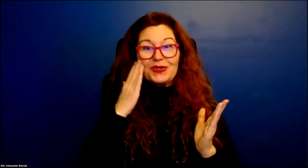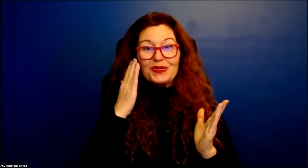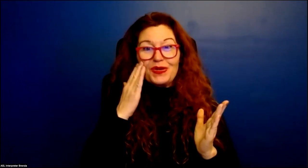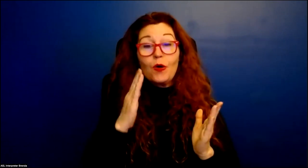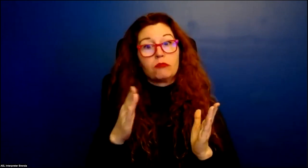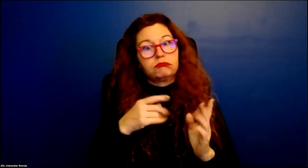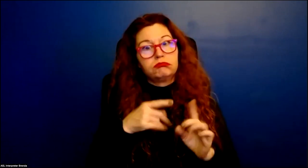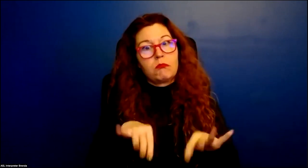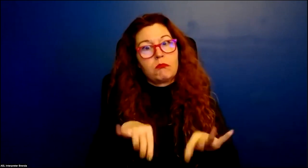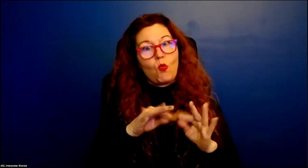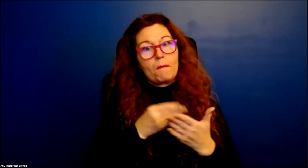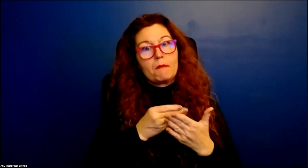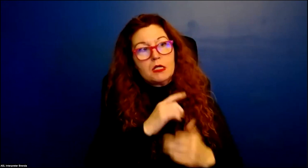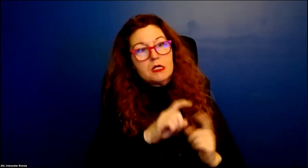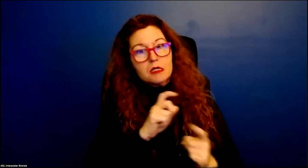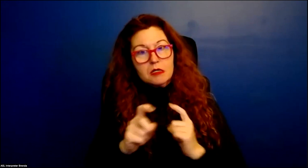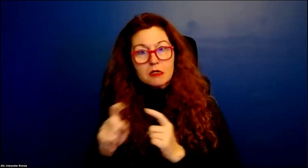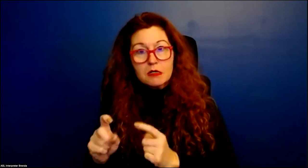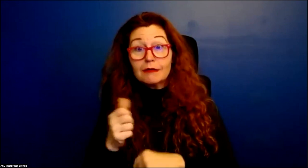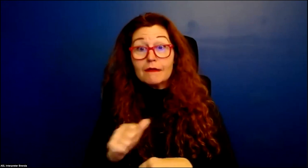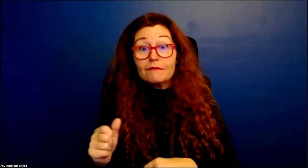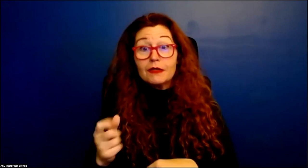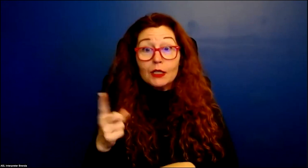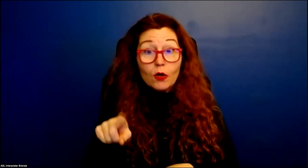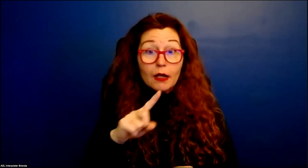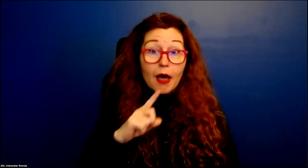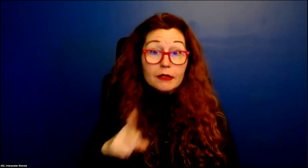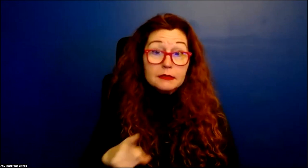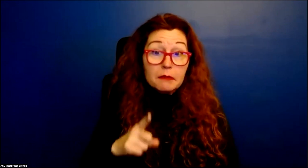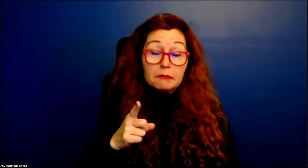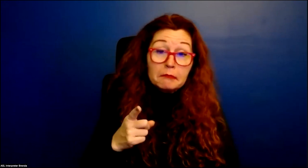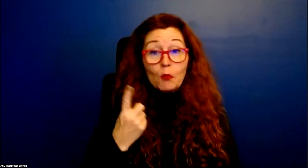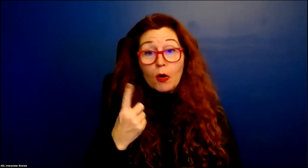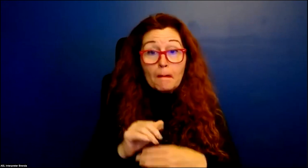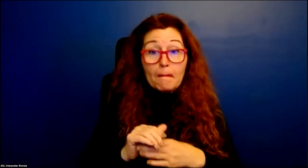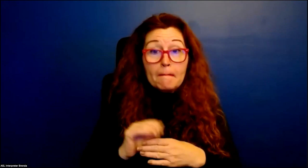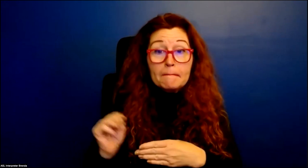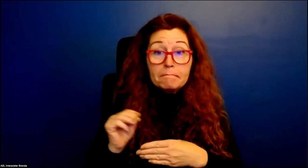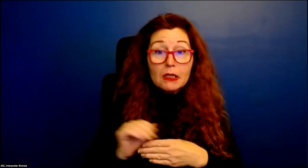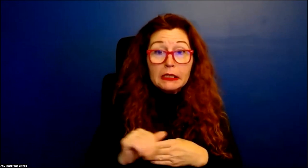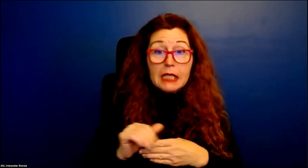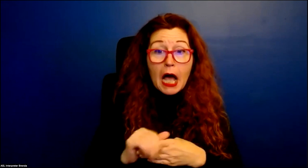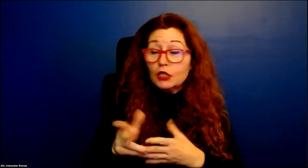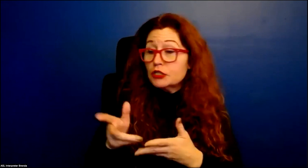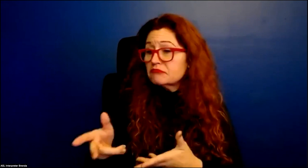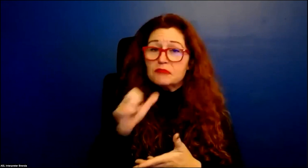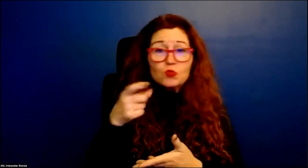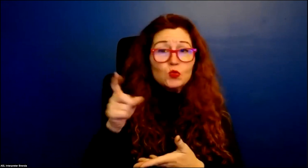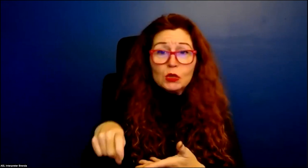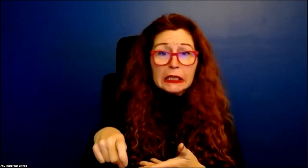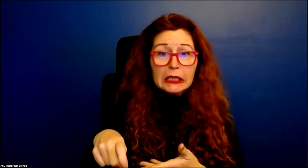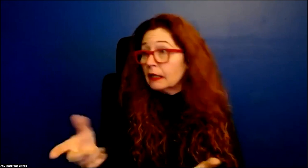donations. So if someone out there has an extra $1 million lying free, or $5, everything